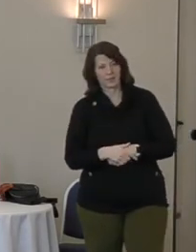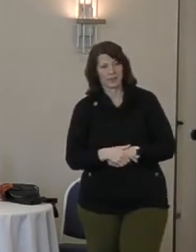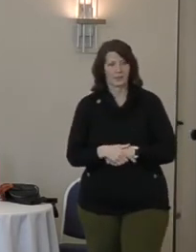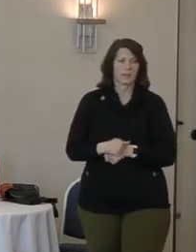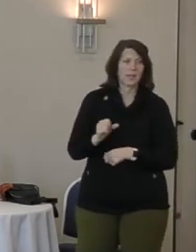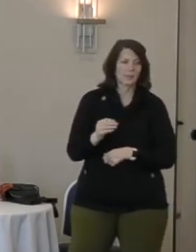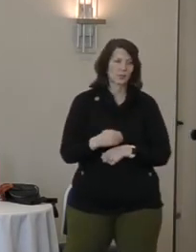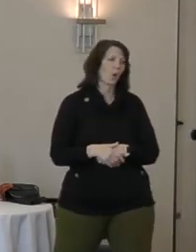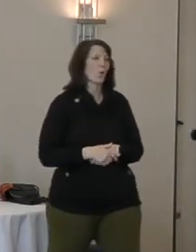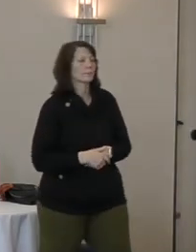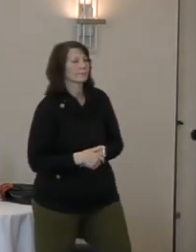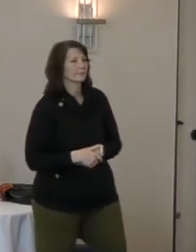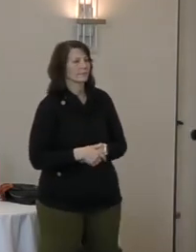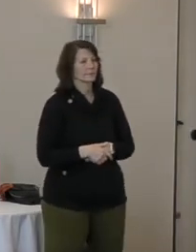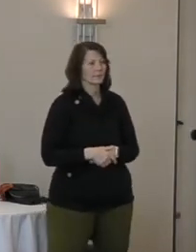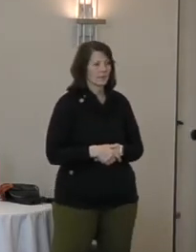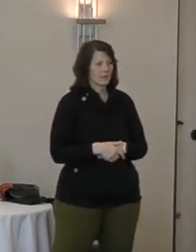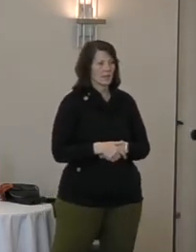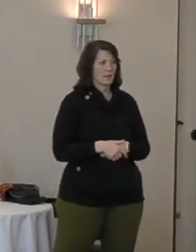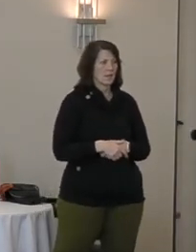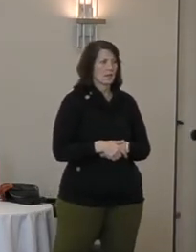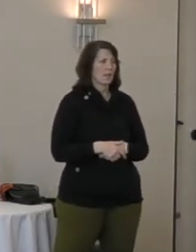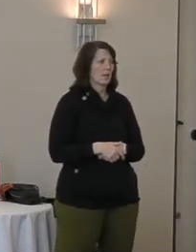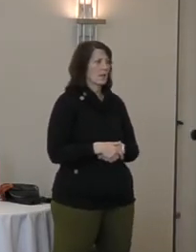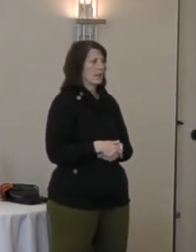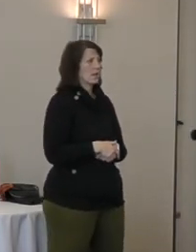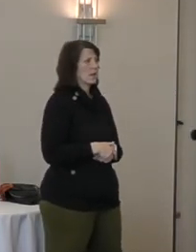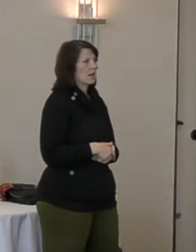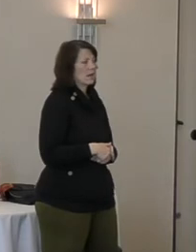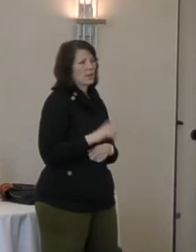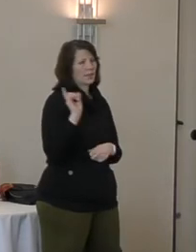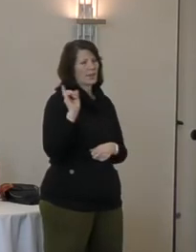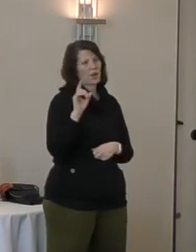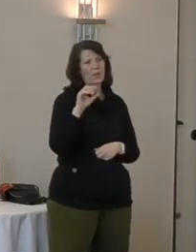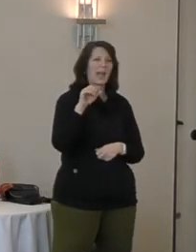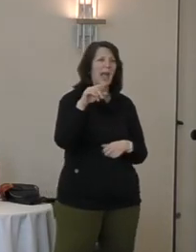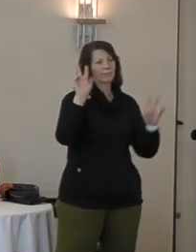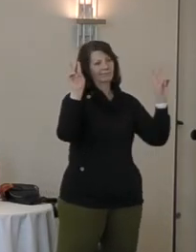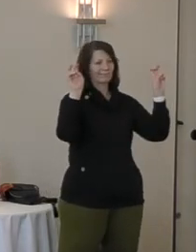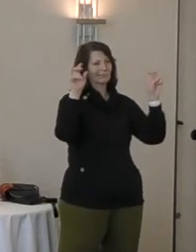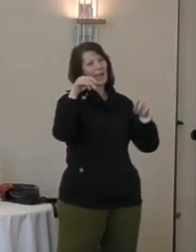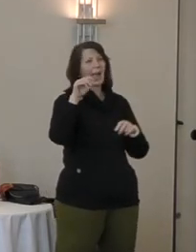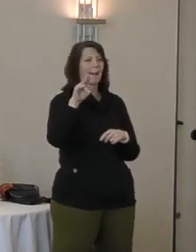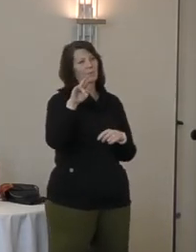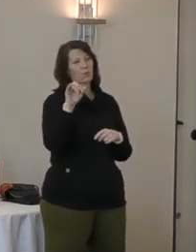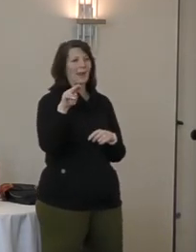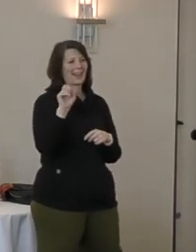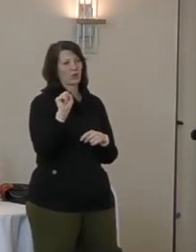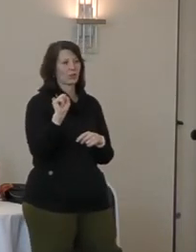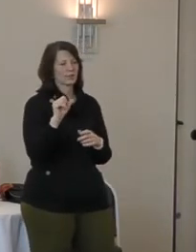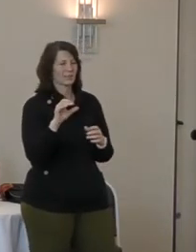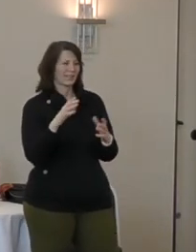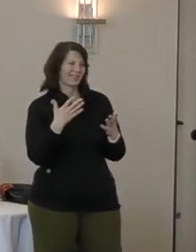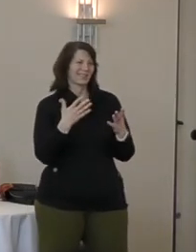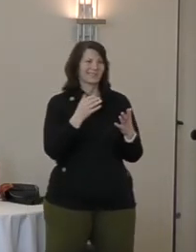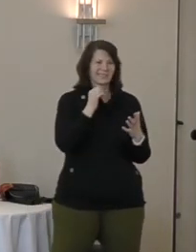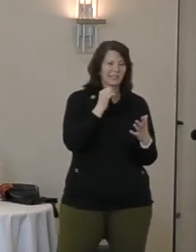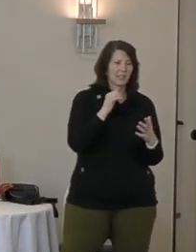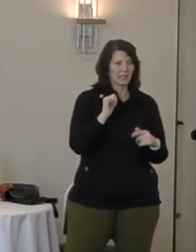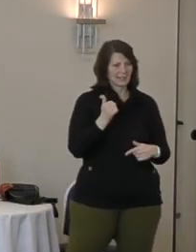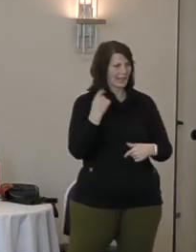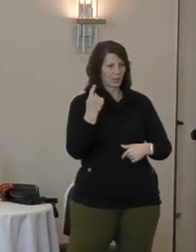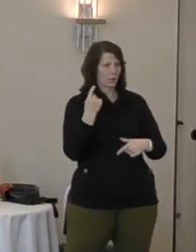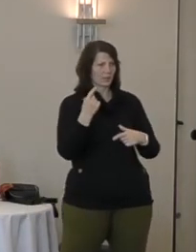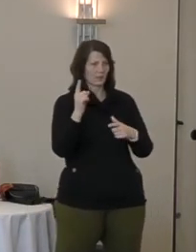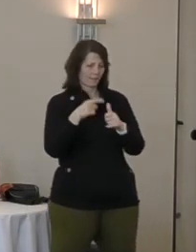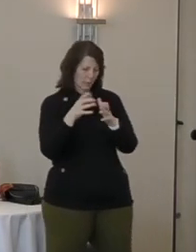so they're the operators, for lack of a better word. There's no that, hey, 10's always here as first